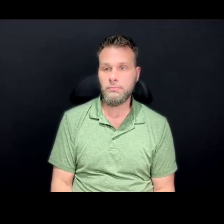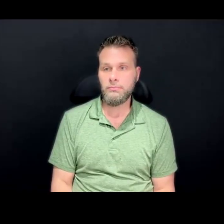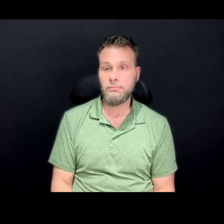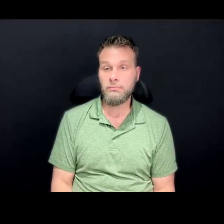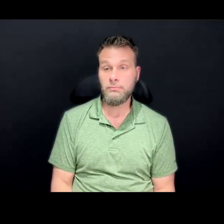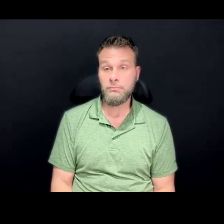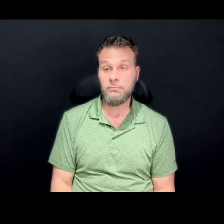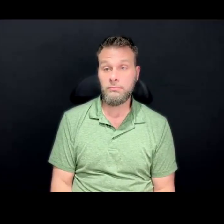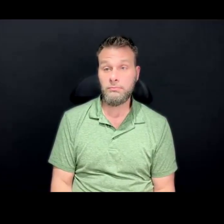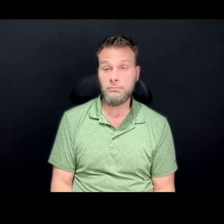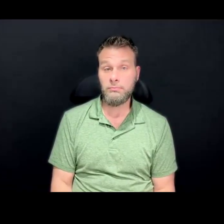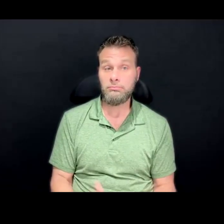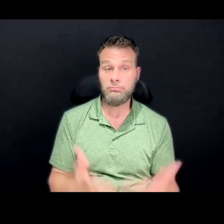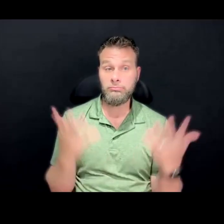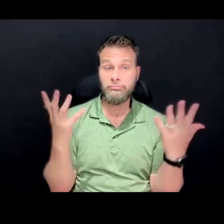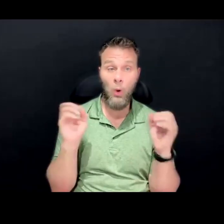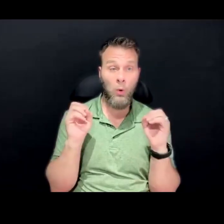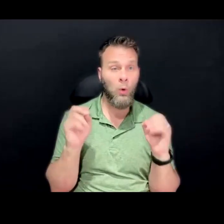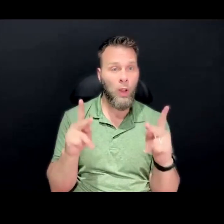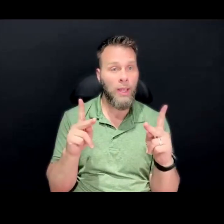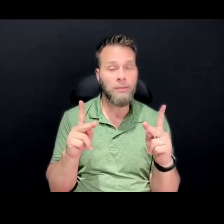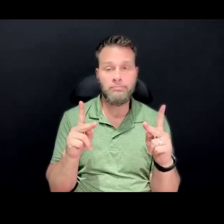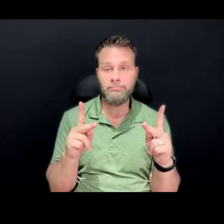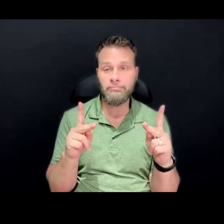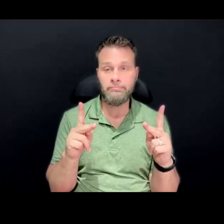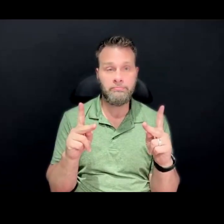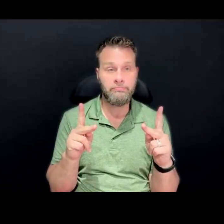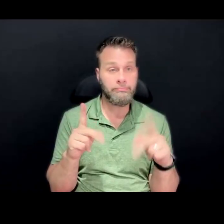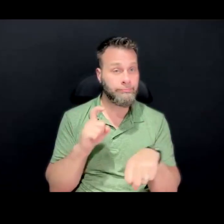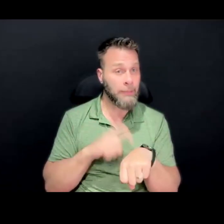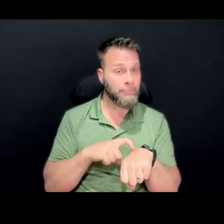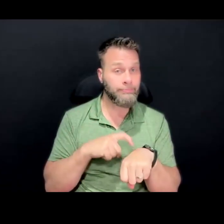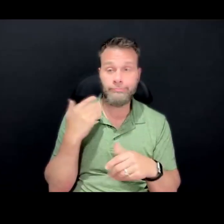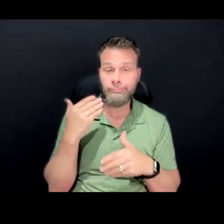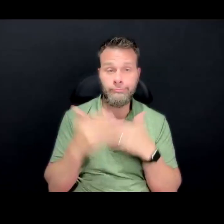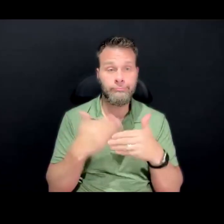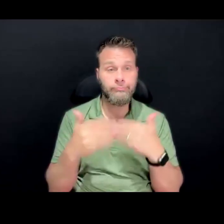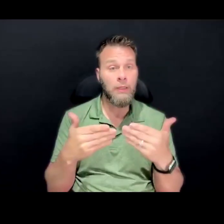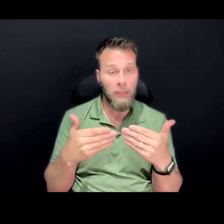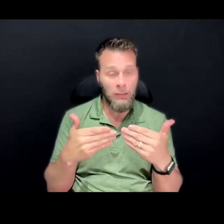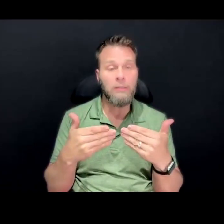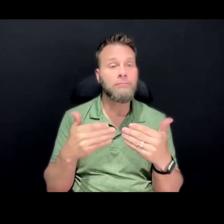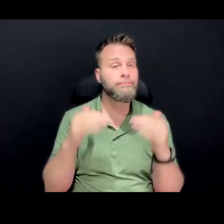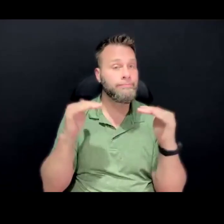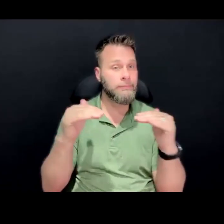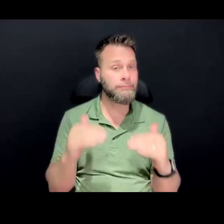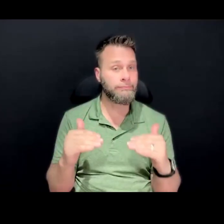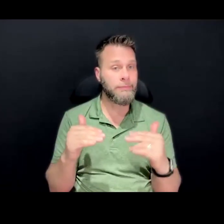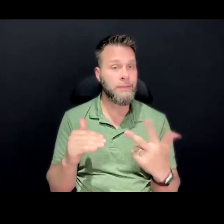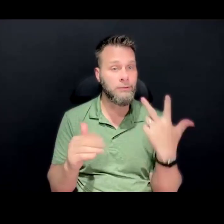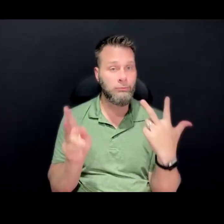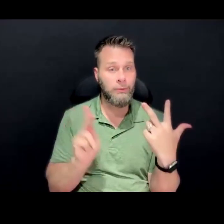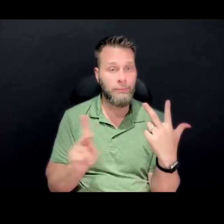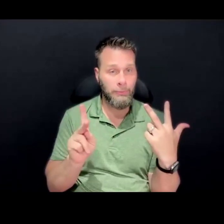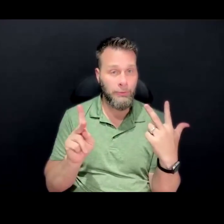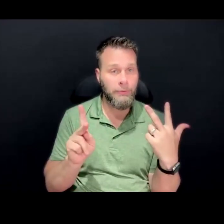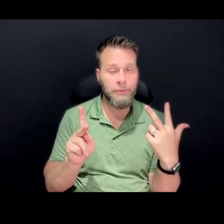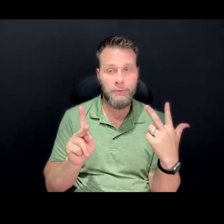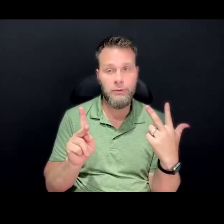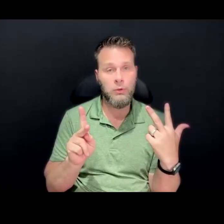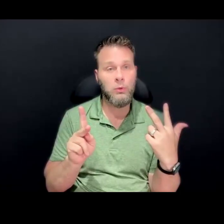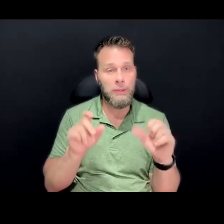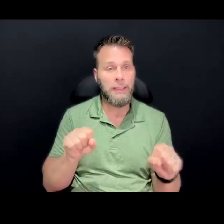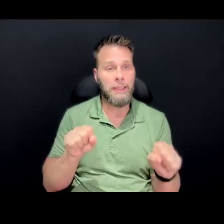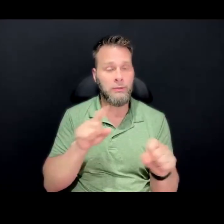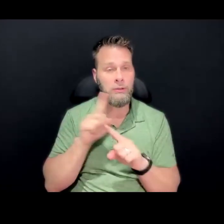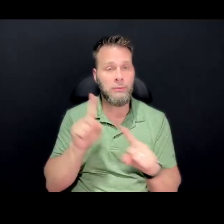All right. Well, just to be mindful of time, we're going to move to another group of 3, just so we can try to get through some more questions. So